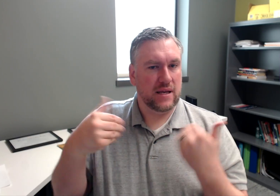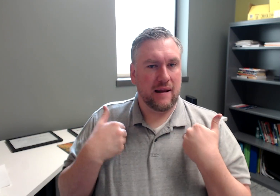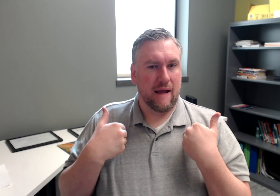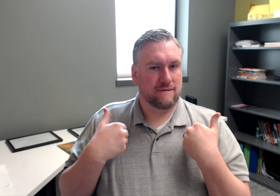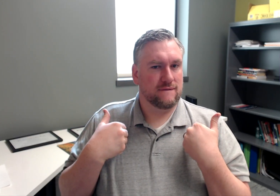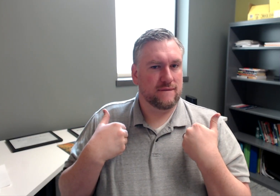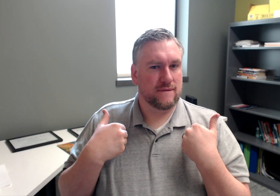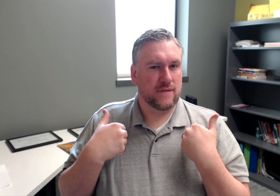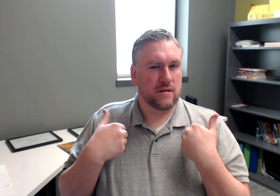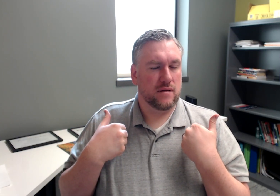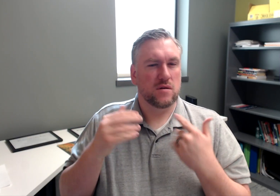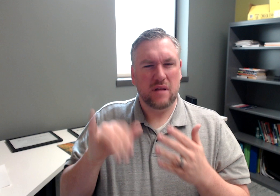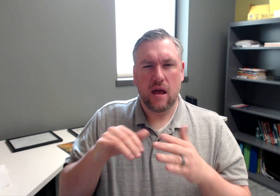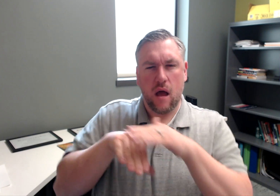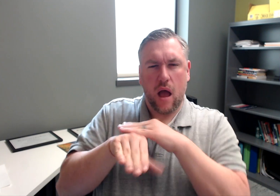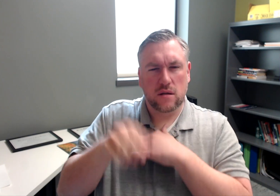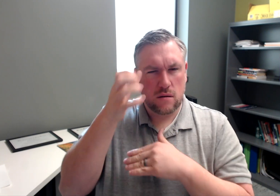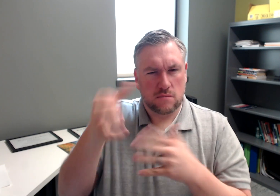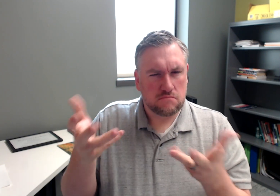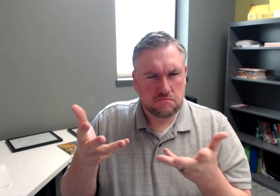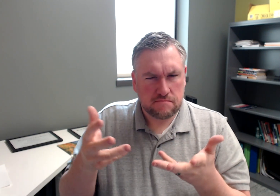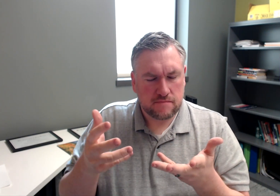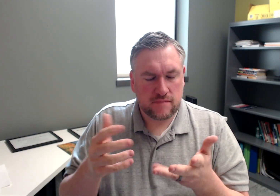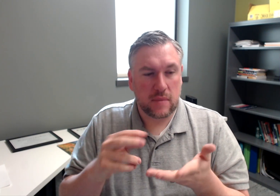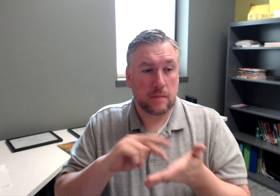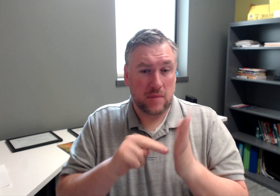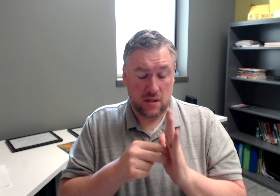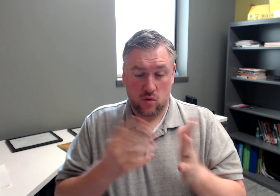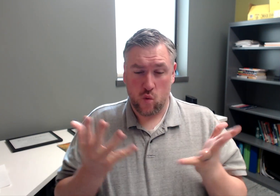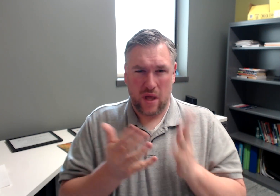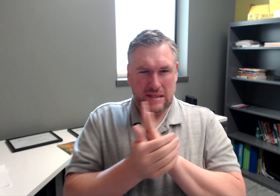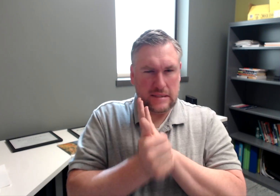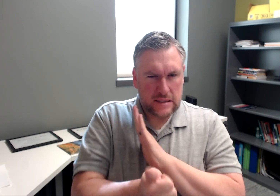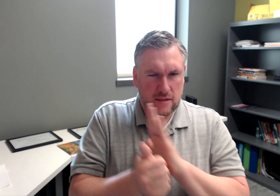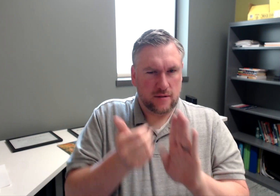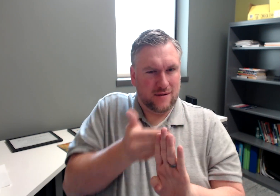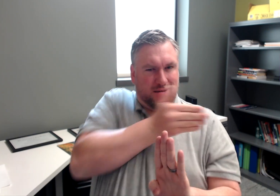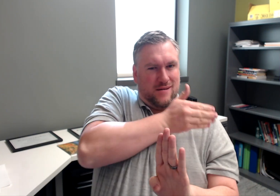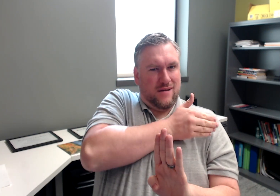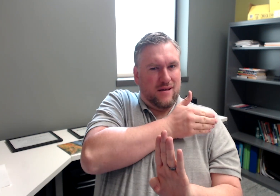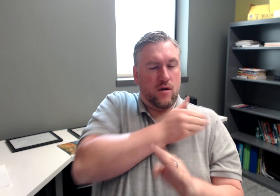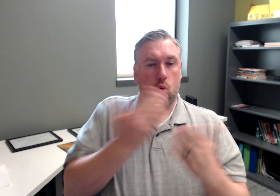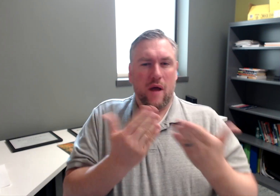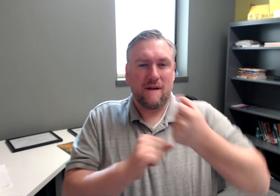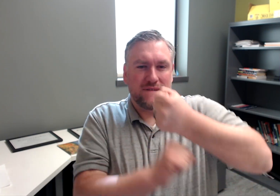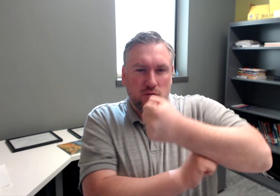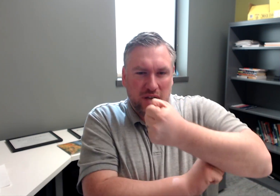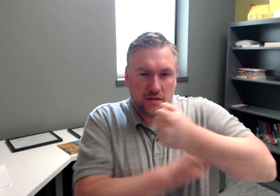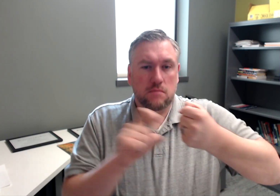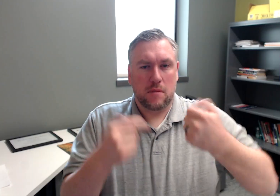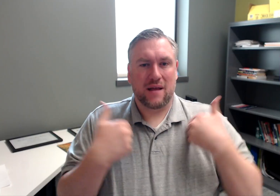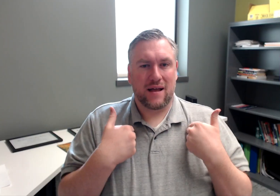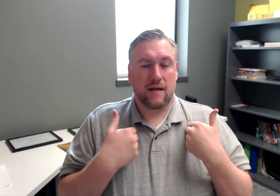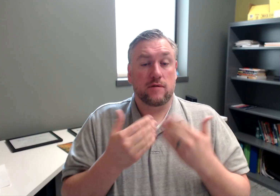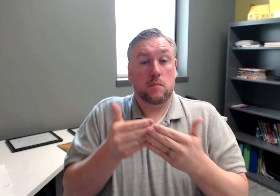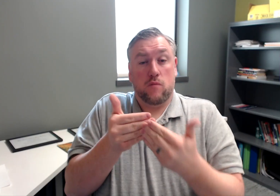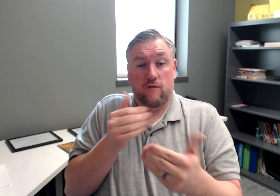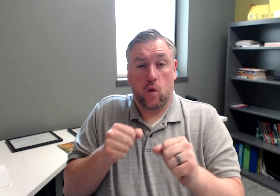access concepts they need to have. So what's an access concept? What skills must they have? What foundation must they